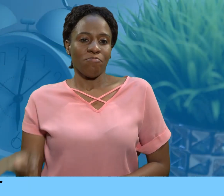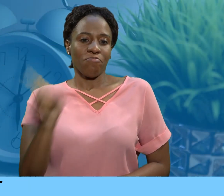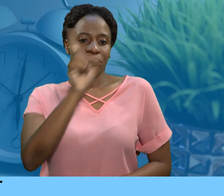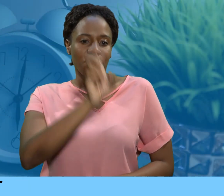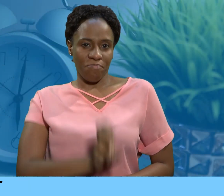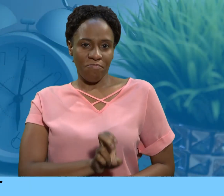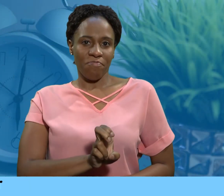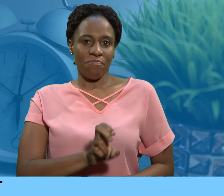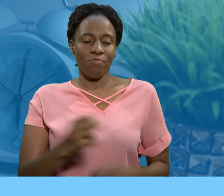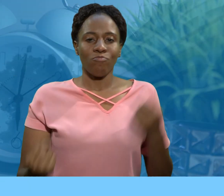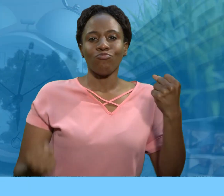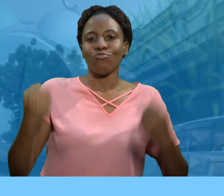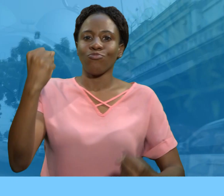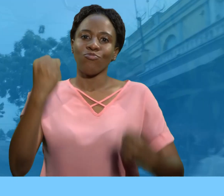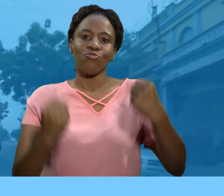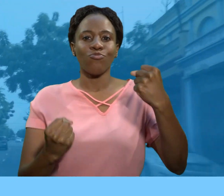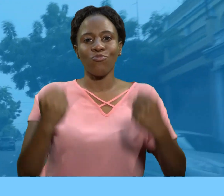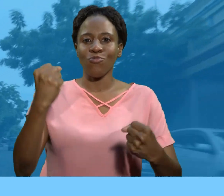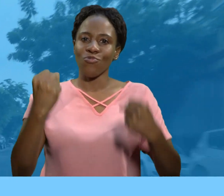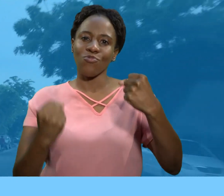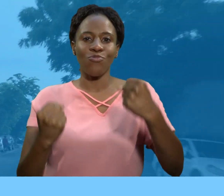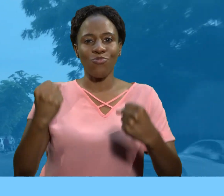in the car and I drove